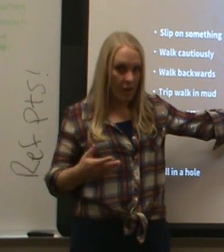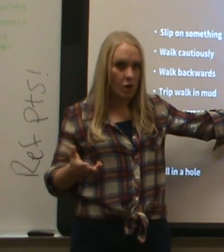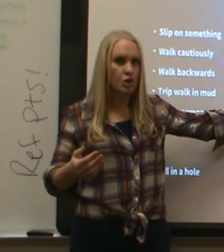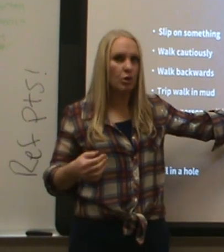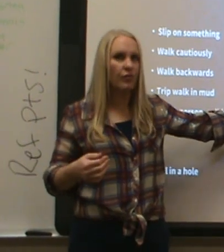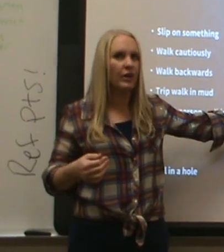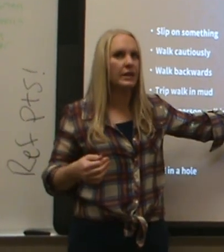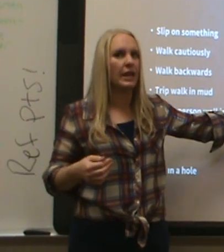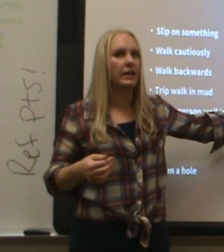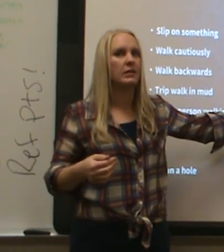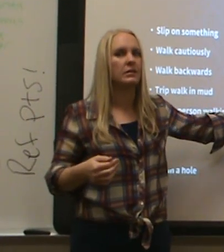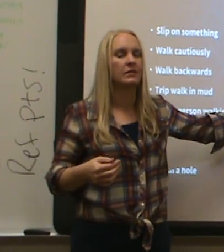Show your friend again.